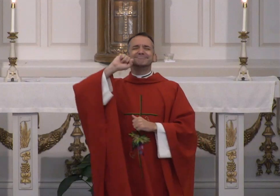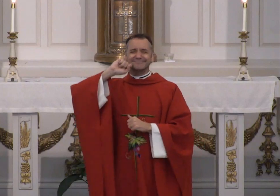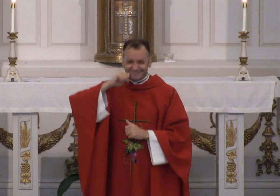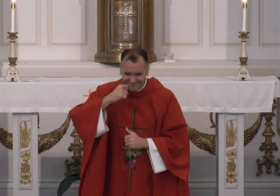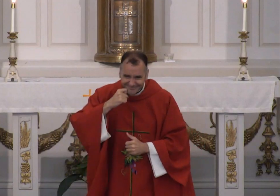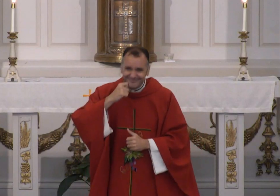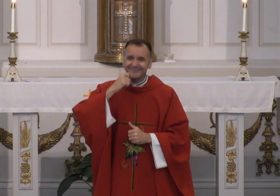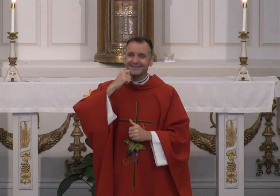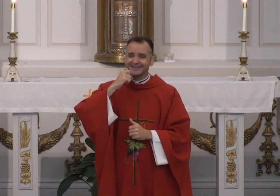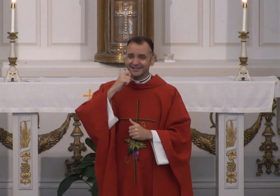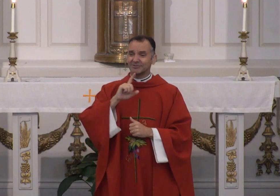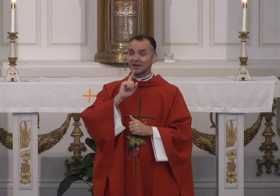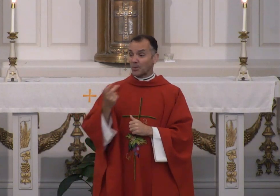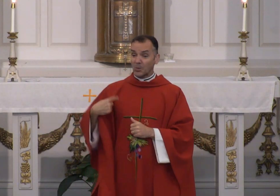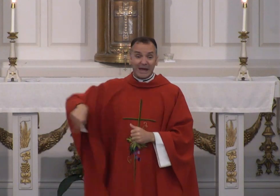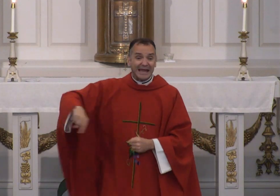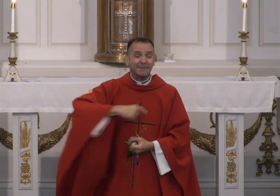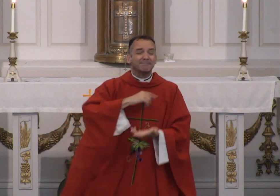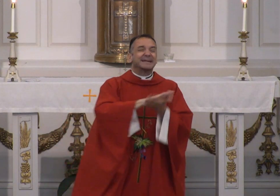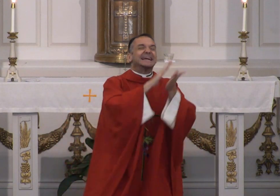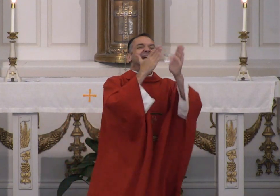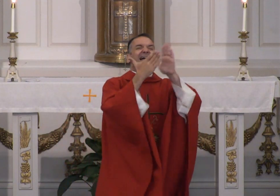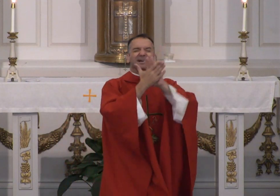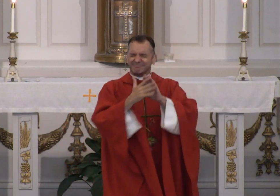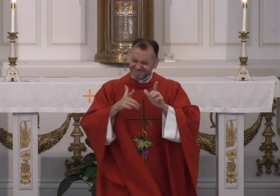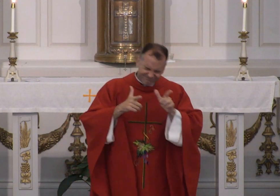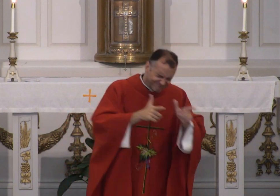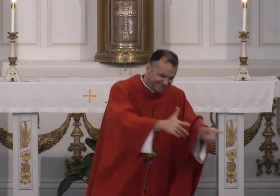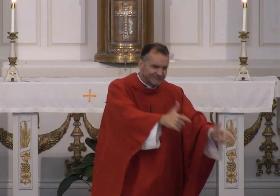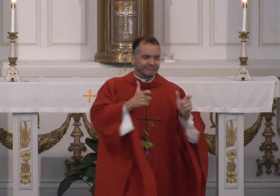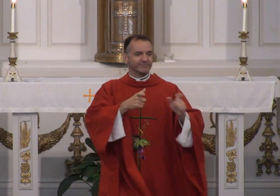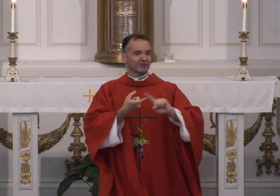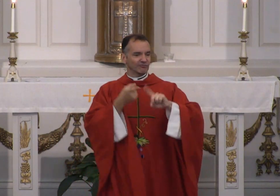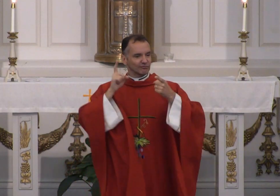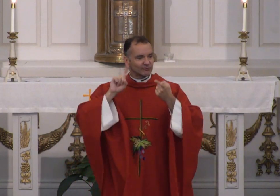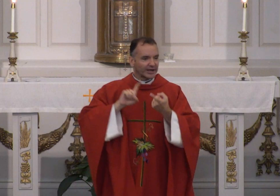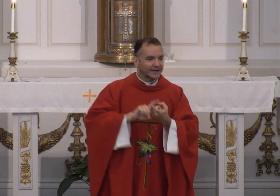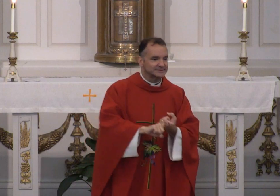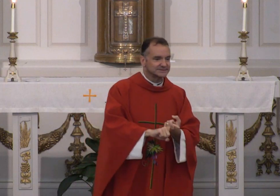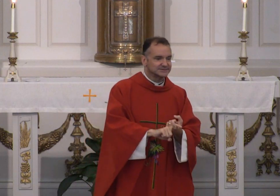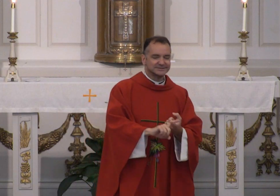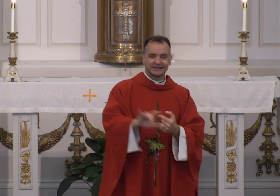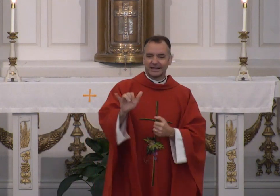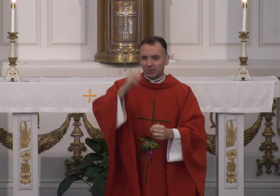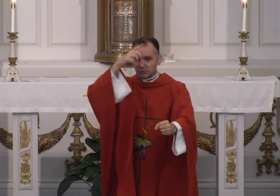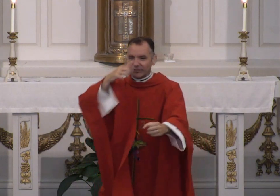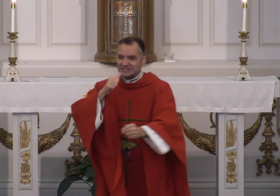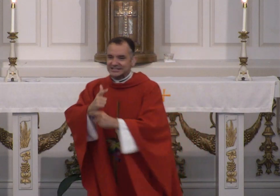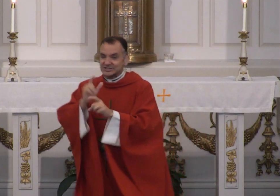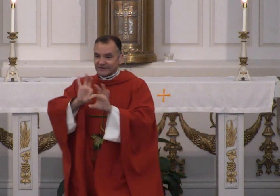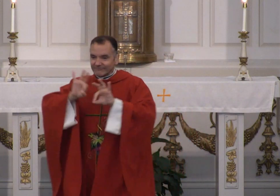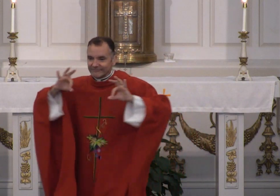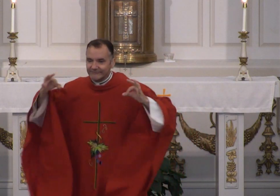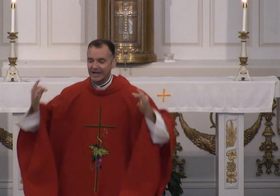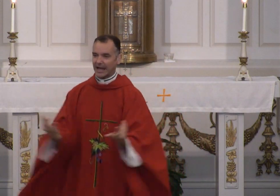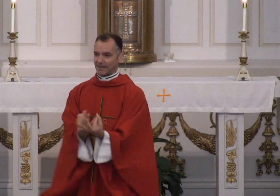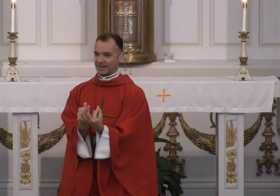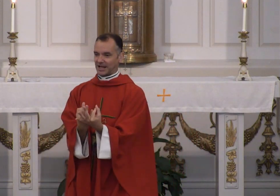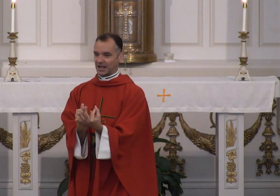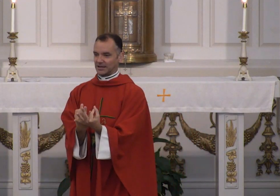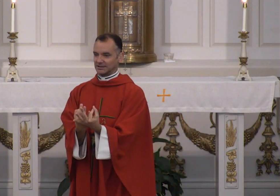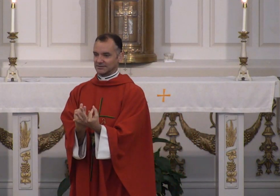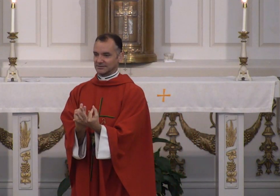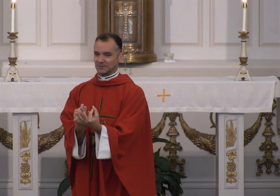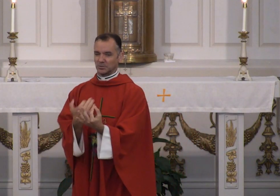other, and we picked up little by little, and I was able to understand. We became fast friends on that tour, and we really